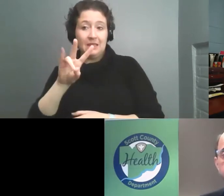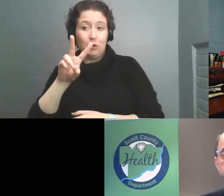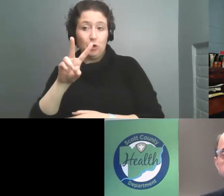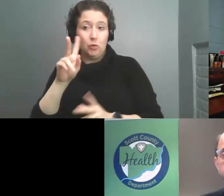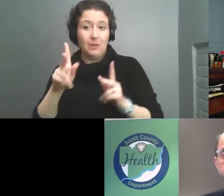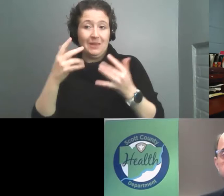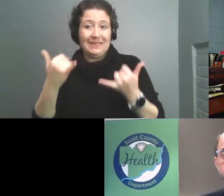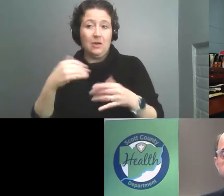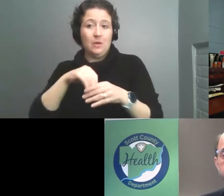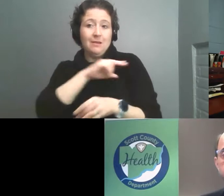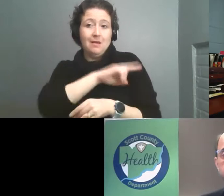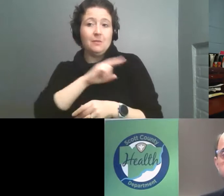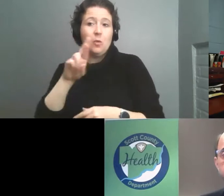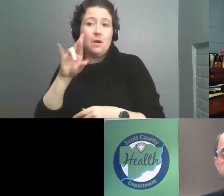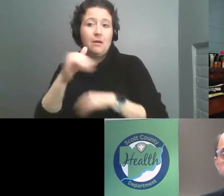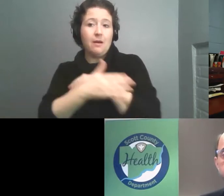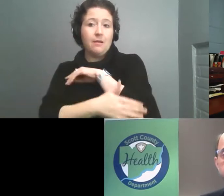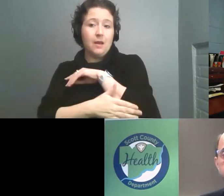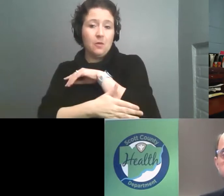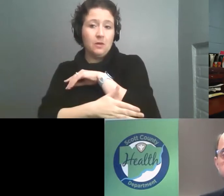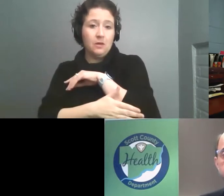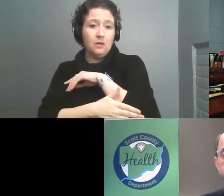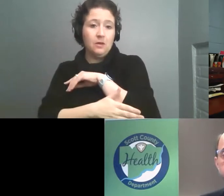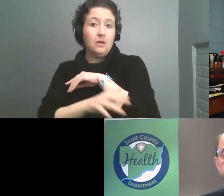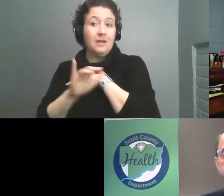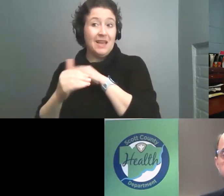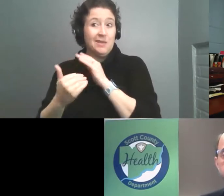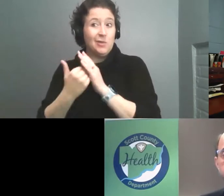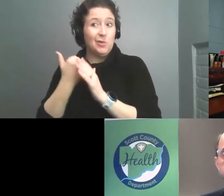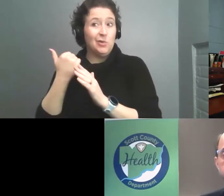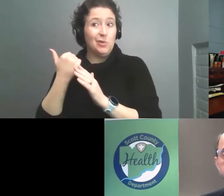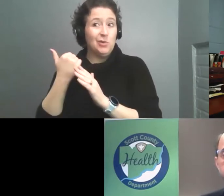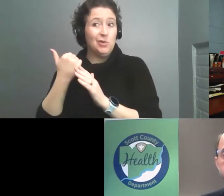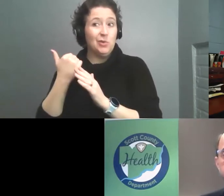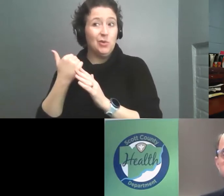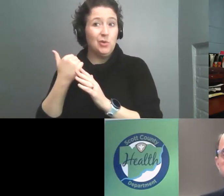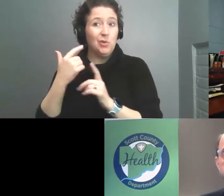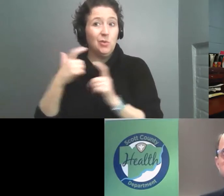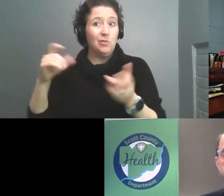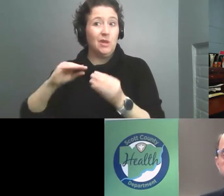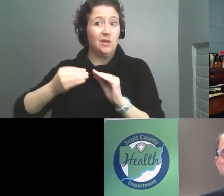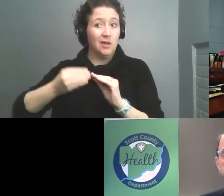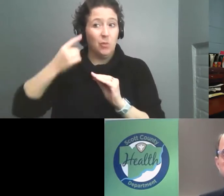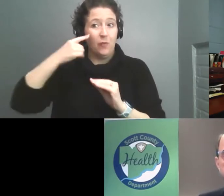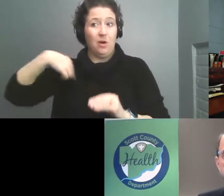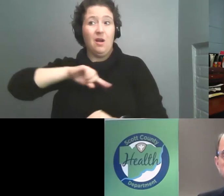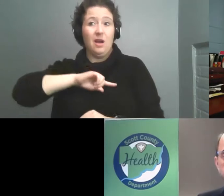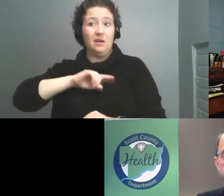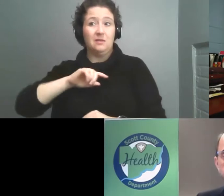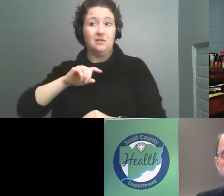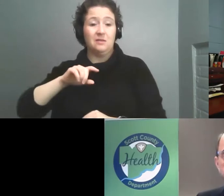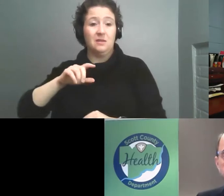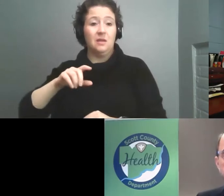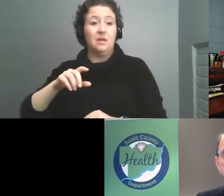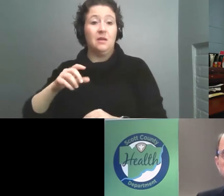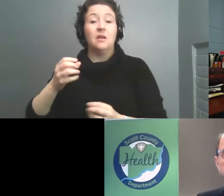currently hospitalized in Rock Island County, and that is a new record for hospitalizations on our side of the river. And our